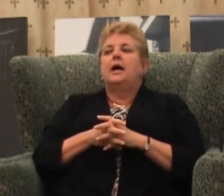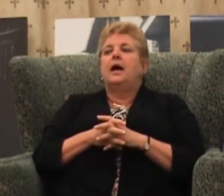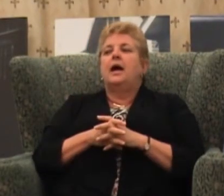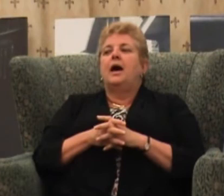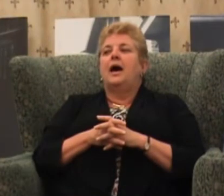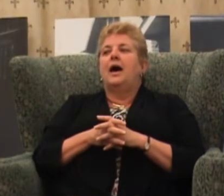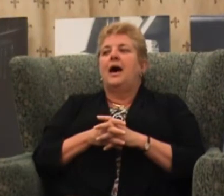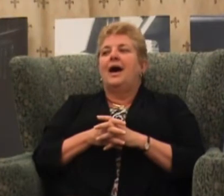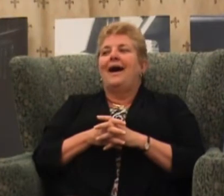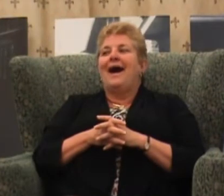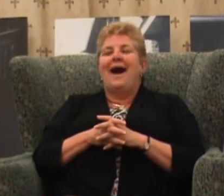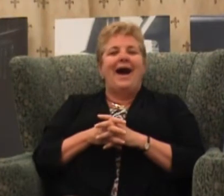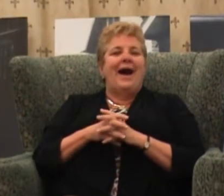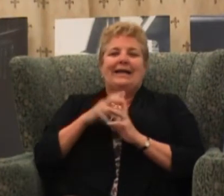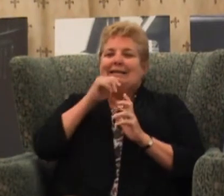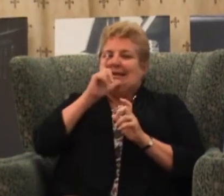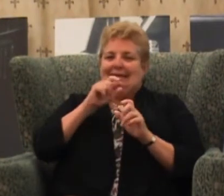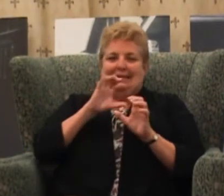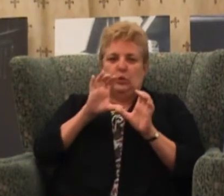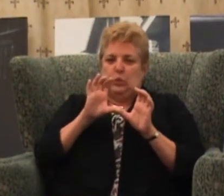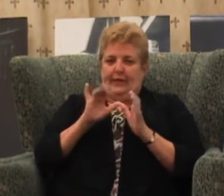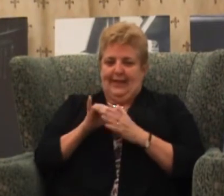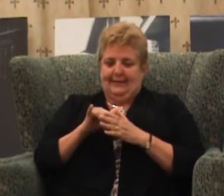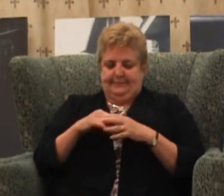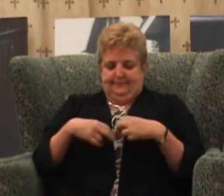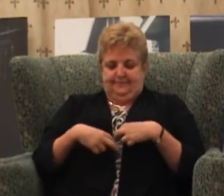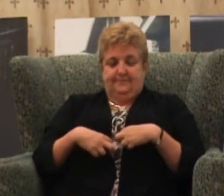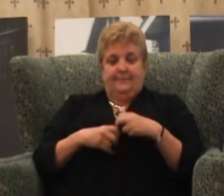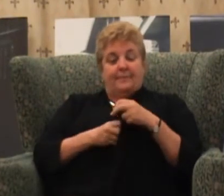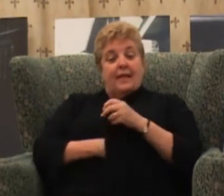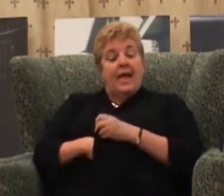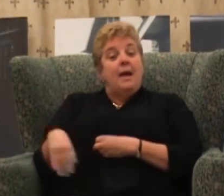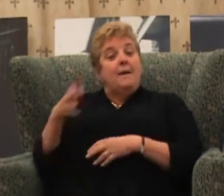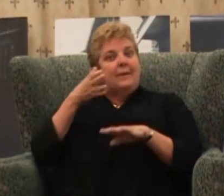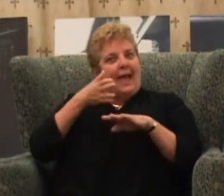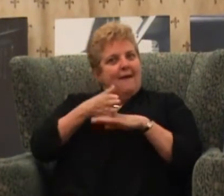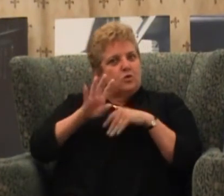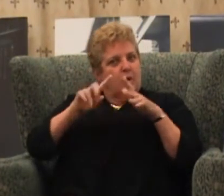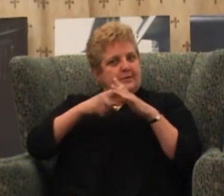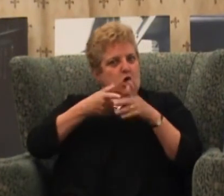I did not need to do that. No. After I started drinking,